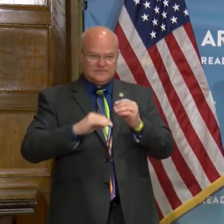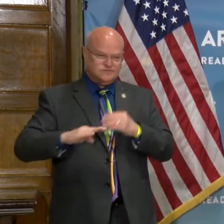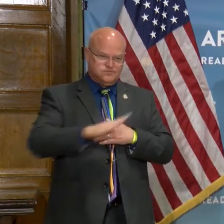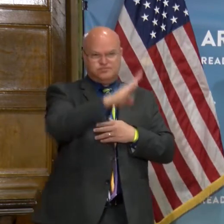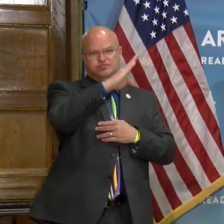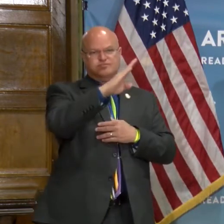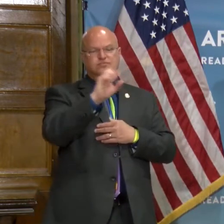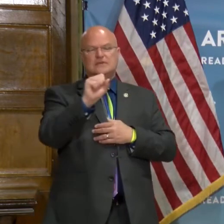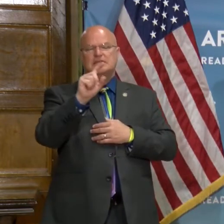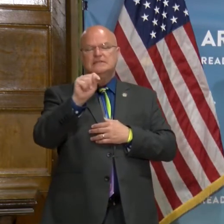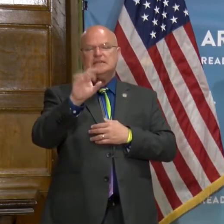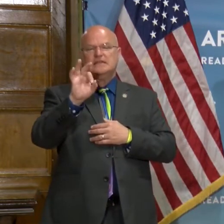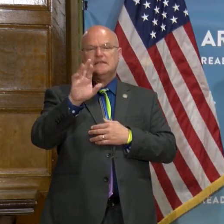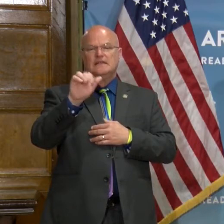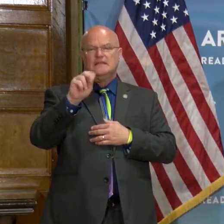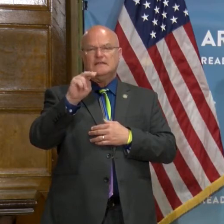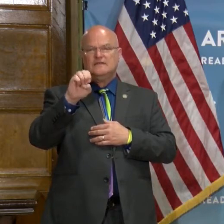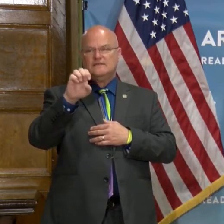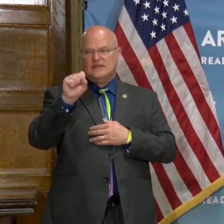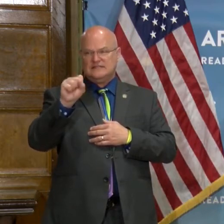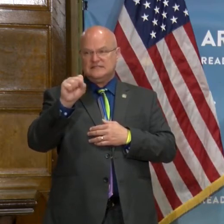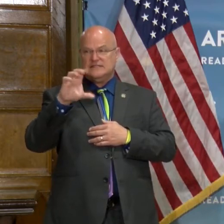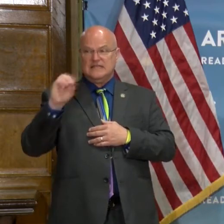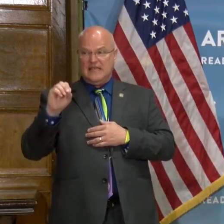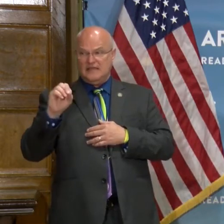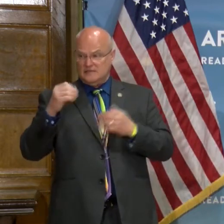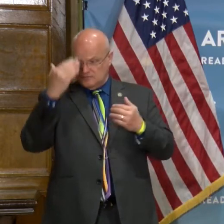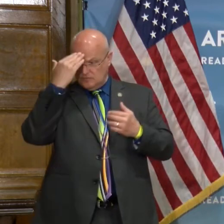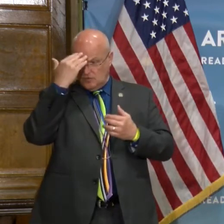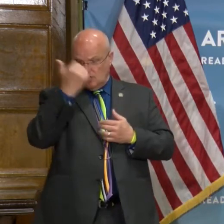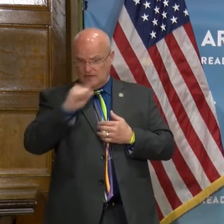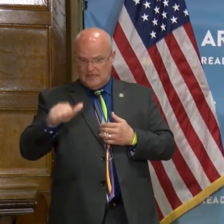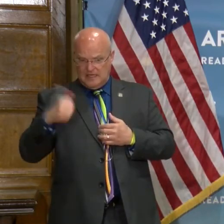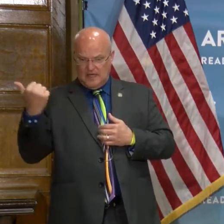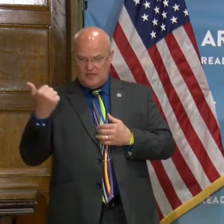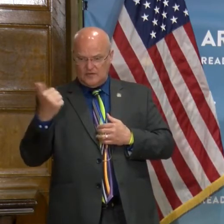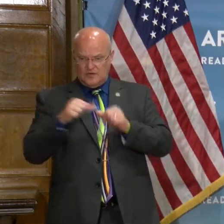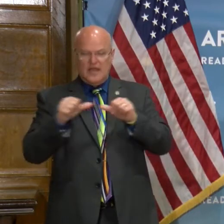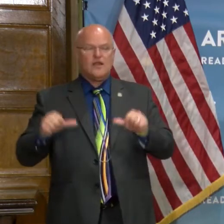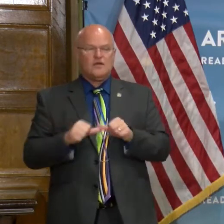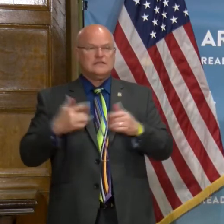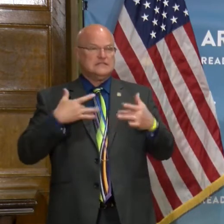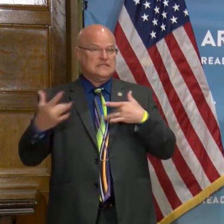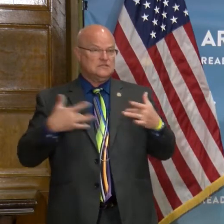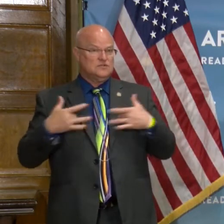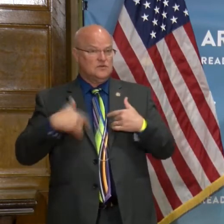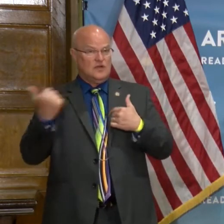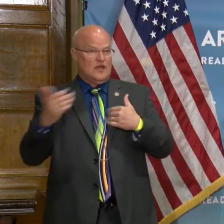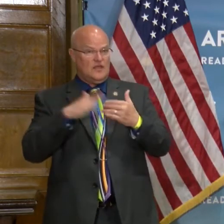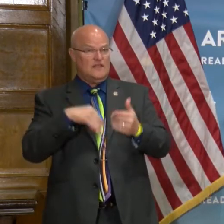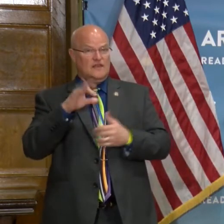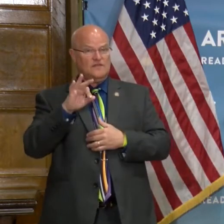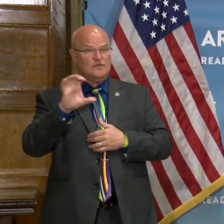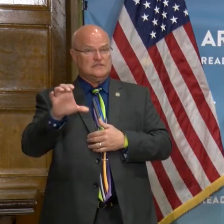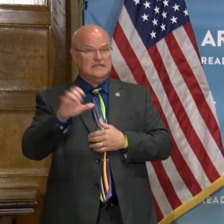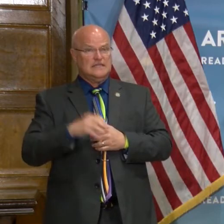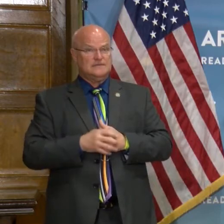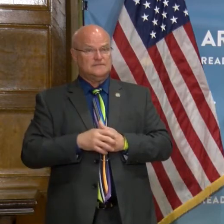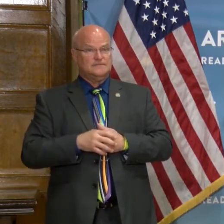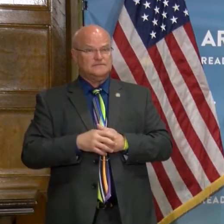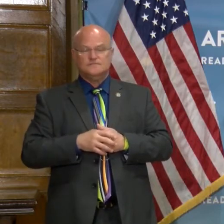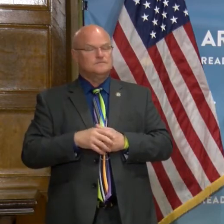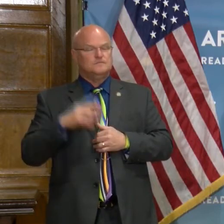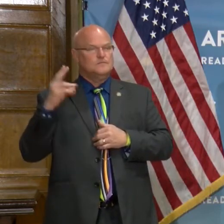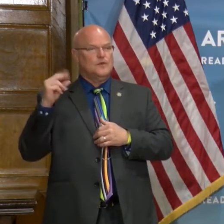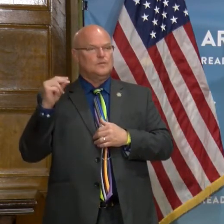spike in St. Francis County. Dr. Smith, are you aware of any other areas of concern other than at Forest City?